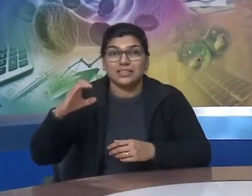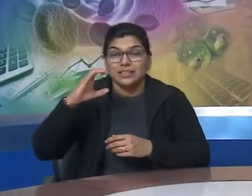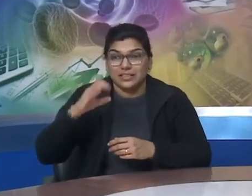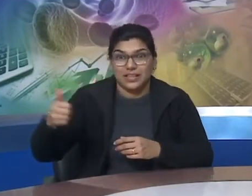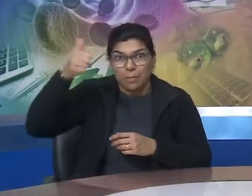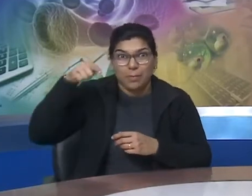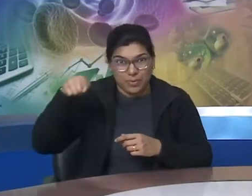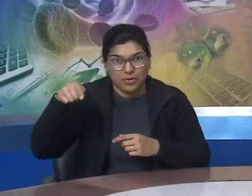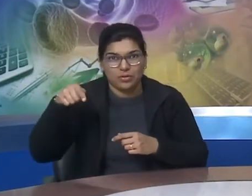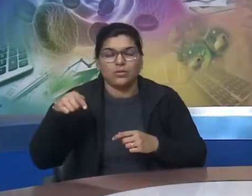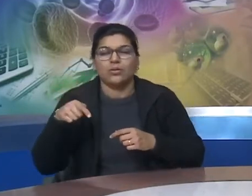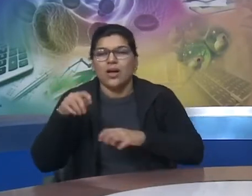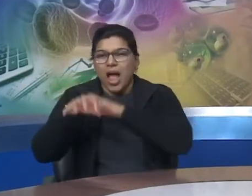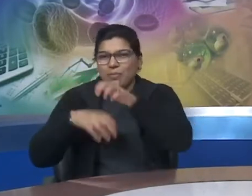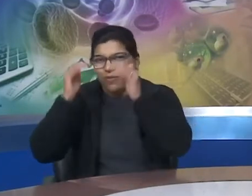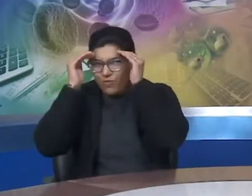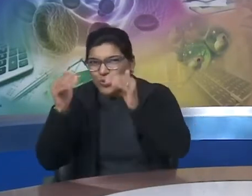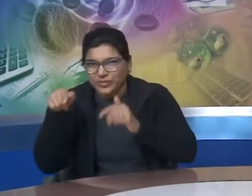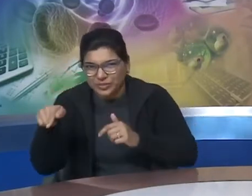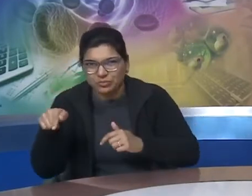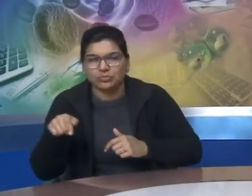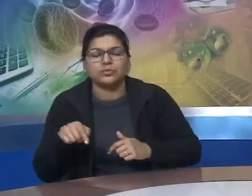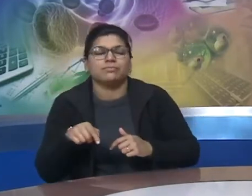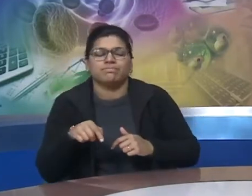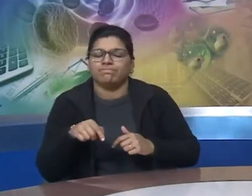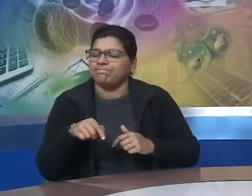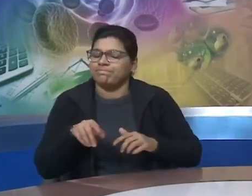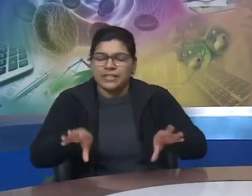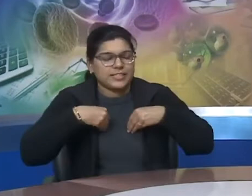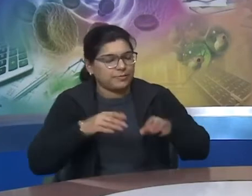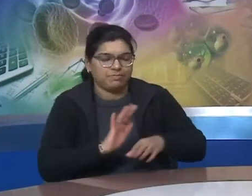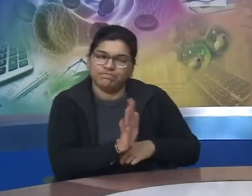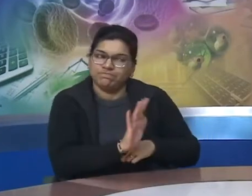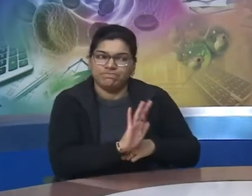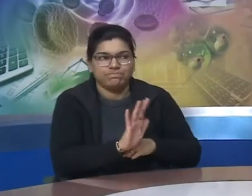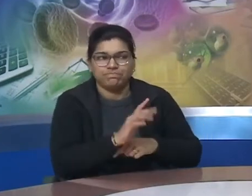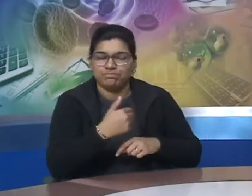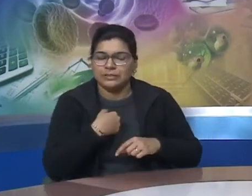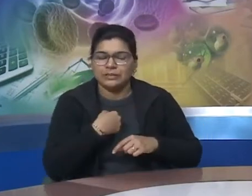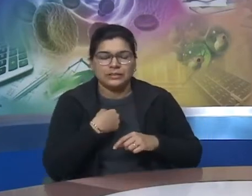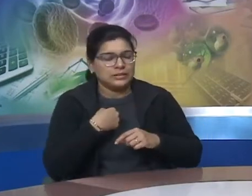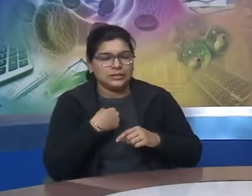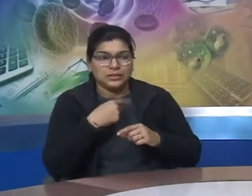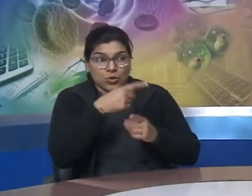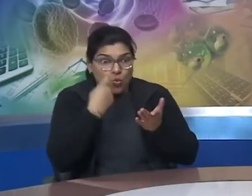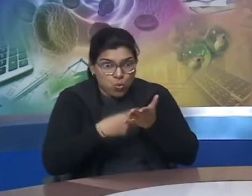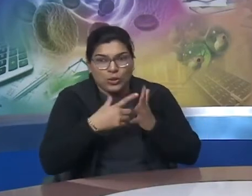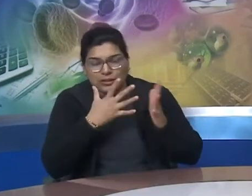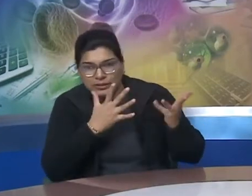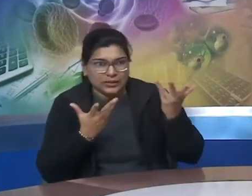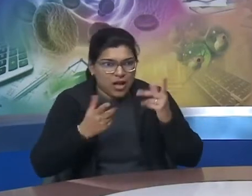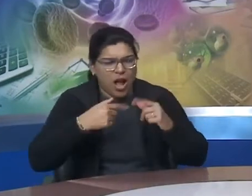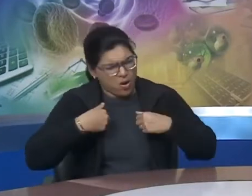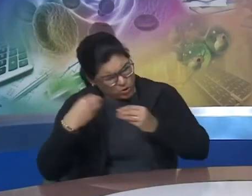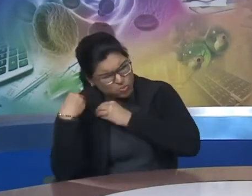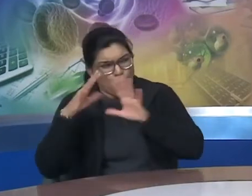The chairman was visibly confused